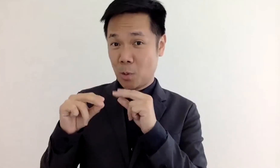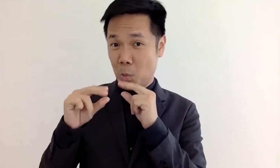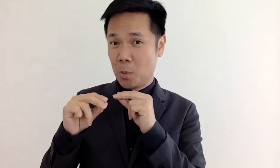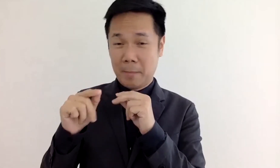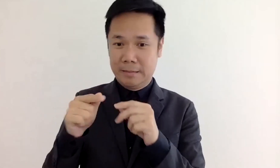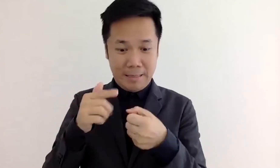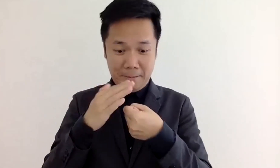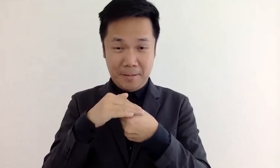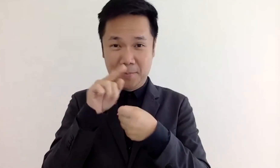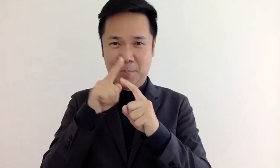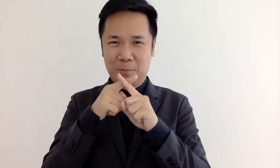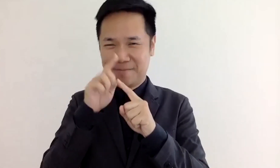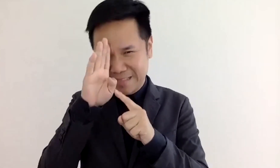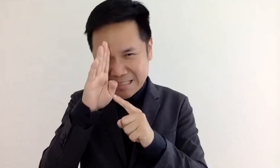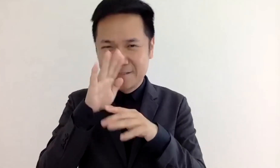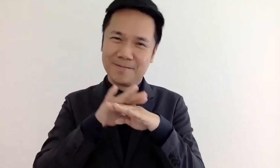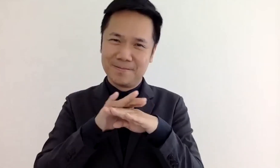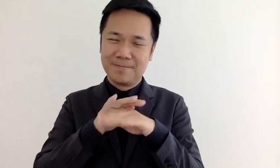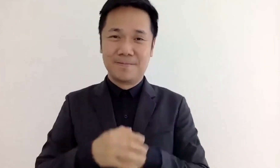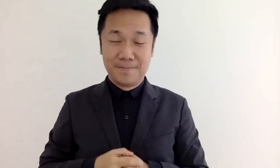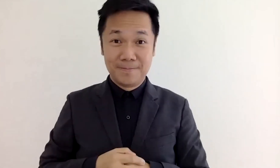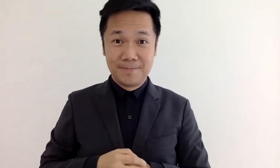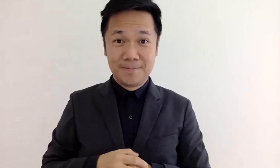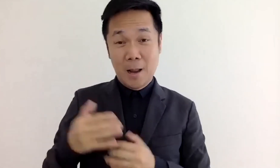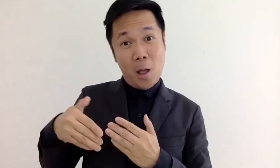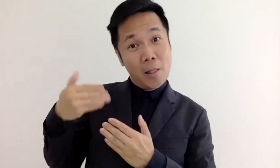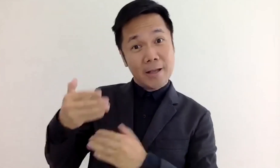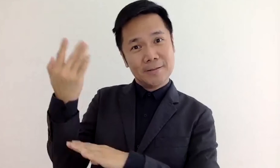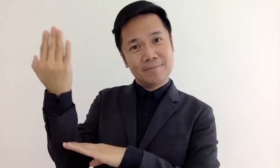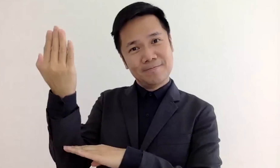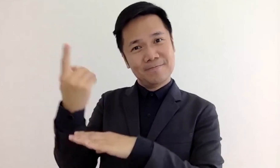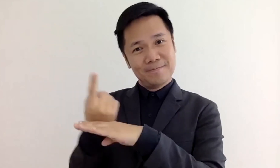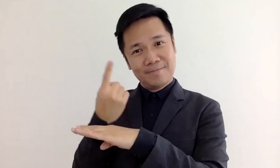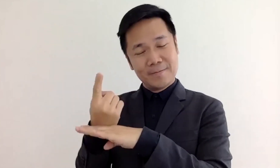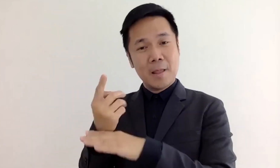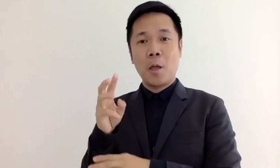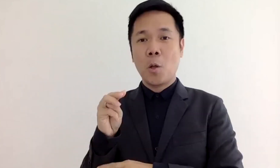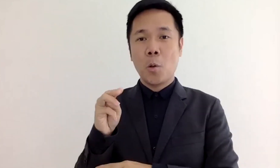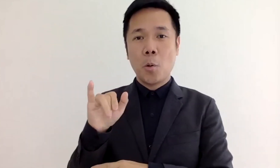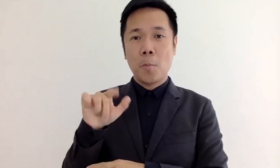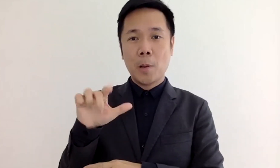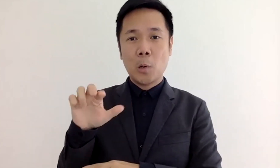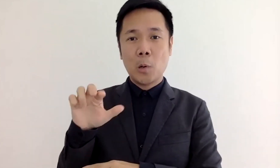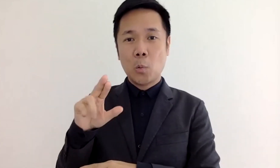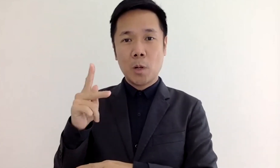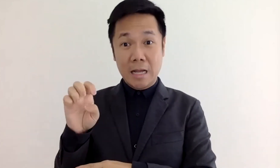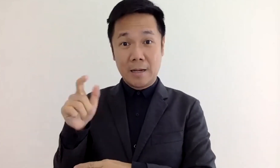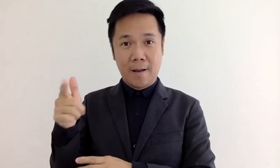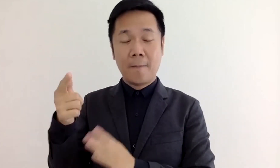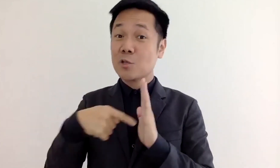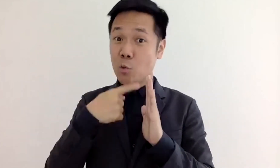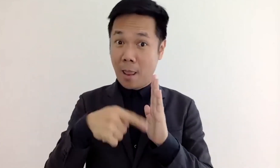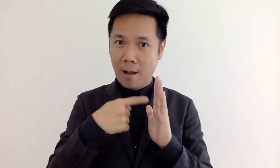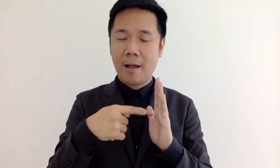Anyway, our next speaker is Niluka Gunawardhane from Sri